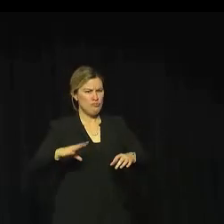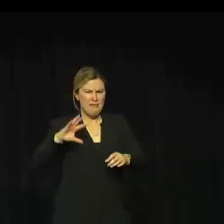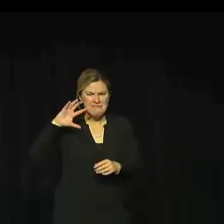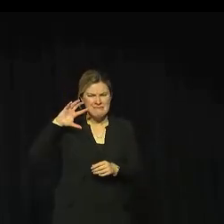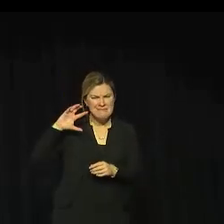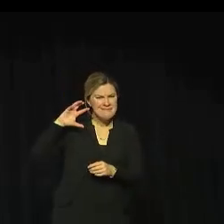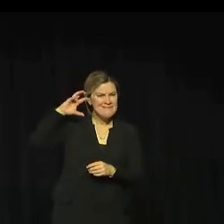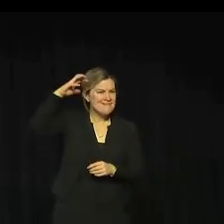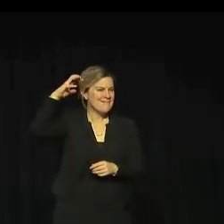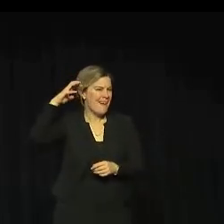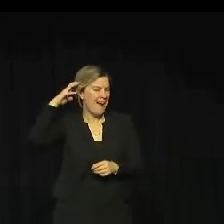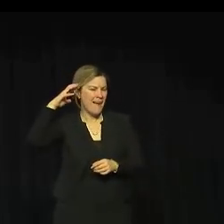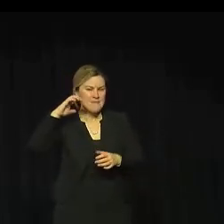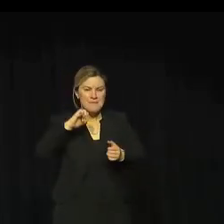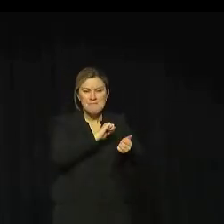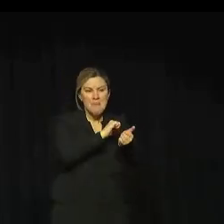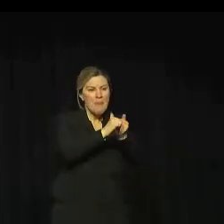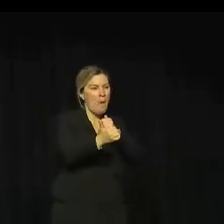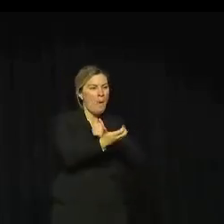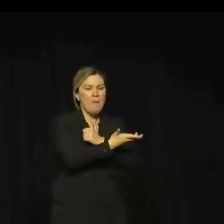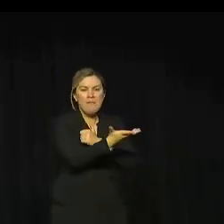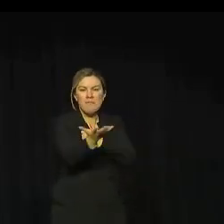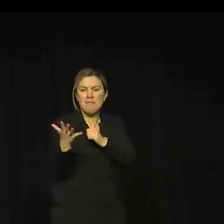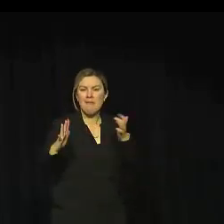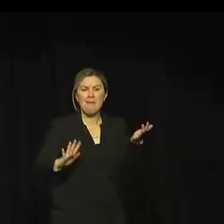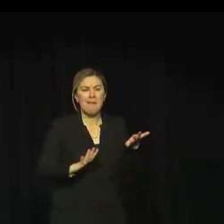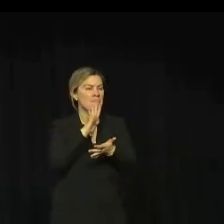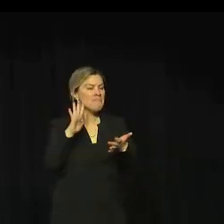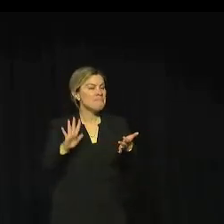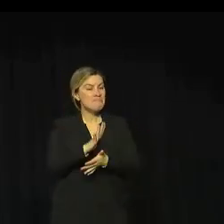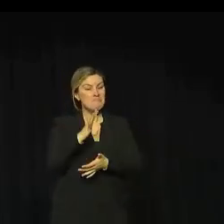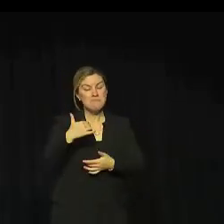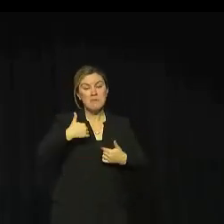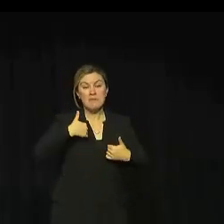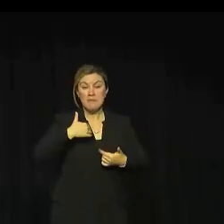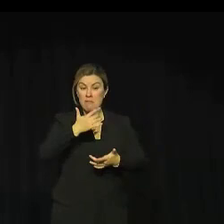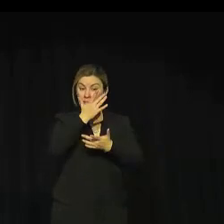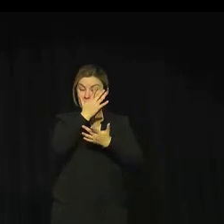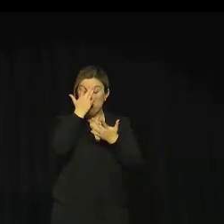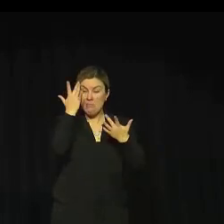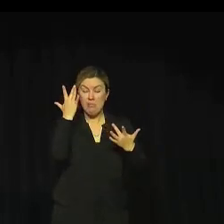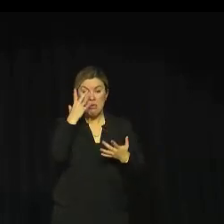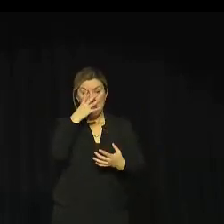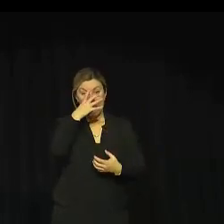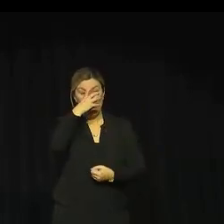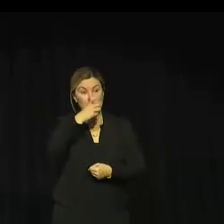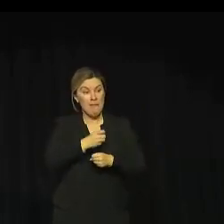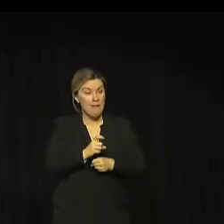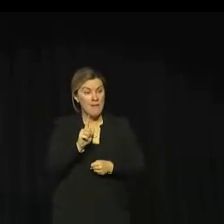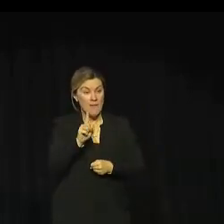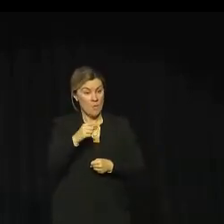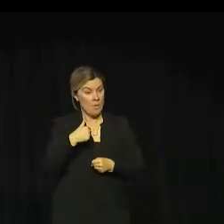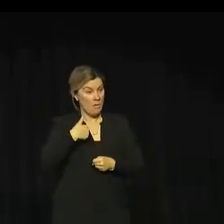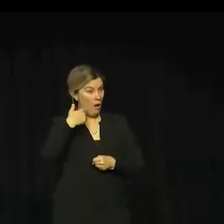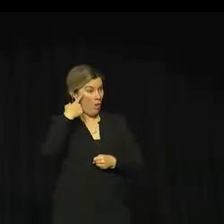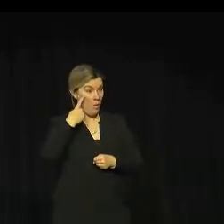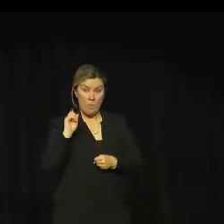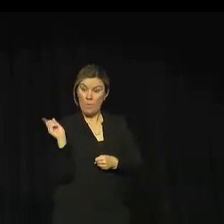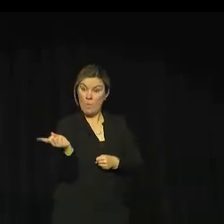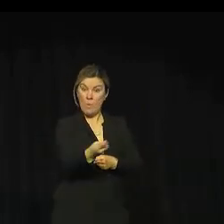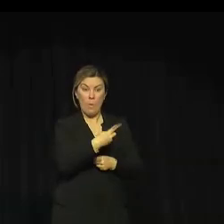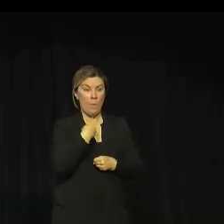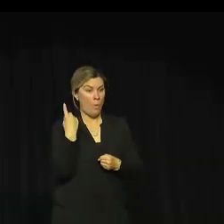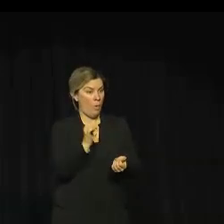sunshine, full of sport and happiness, we were born free and equal